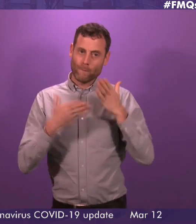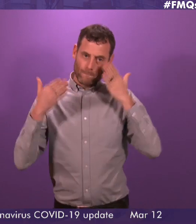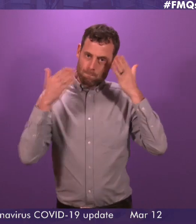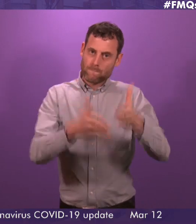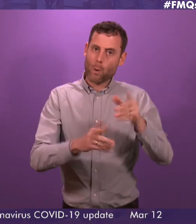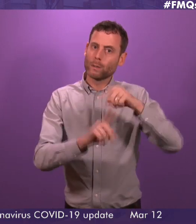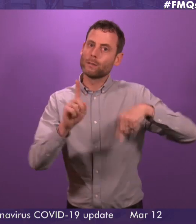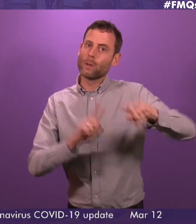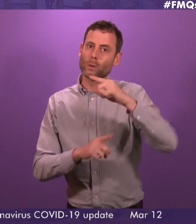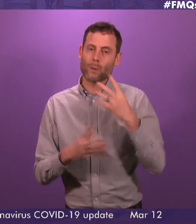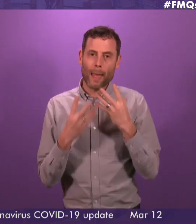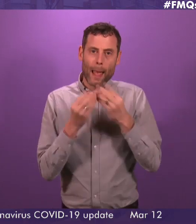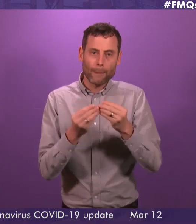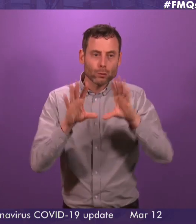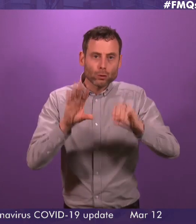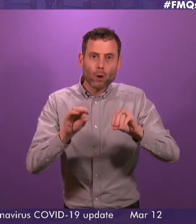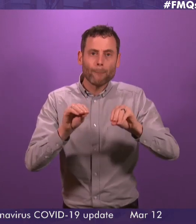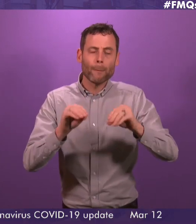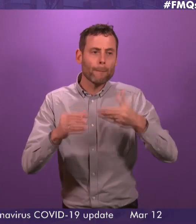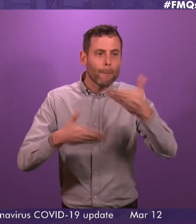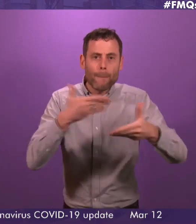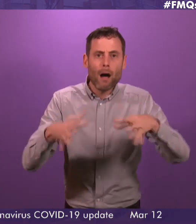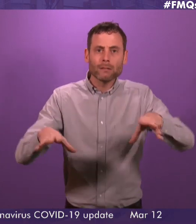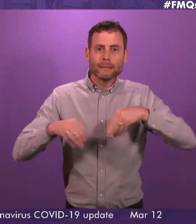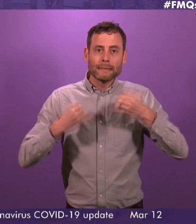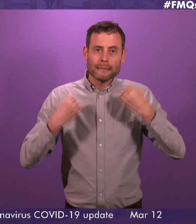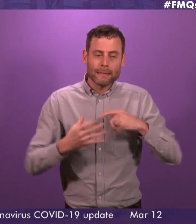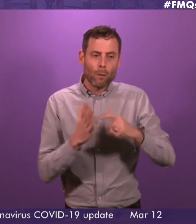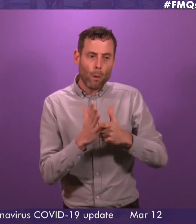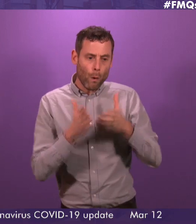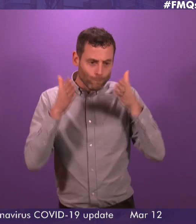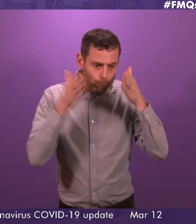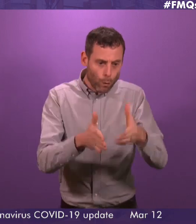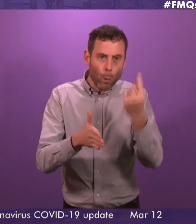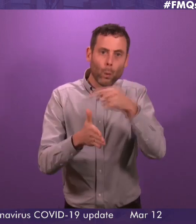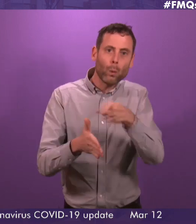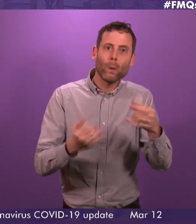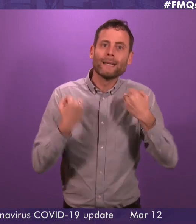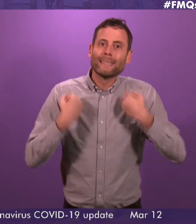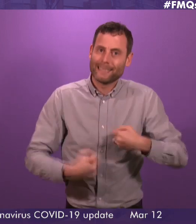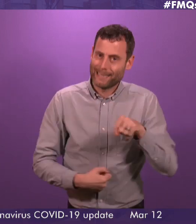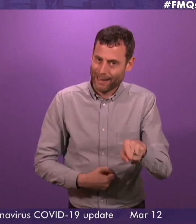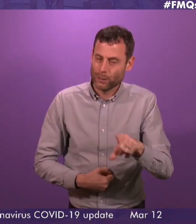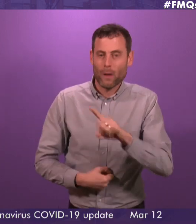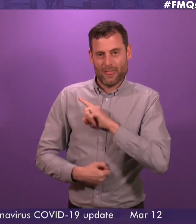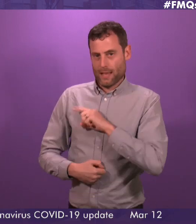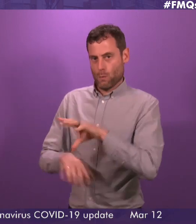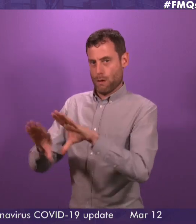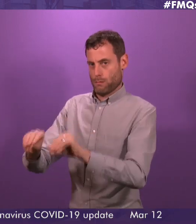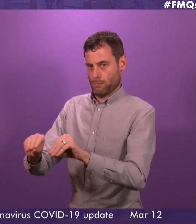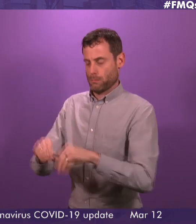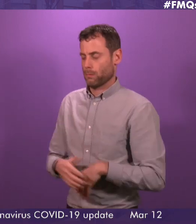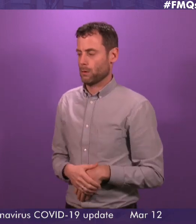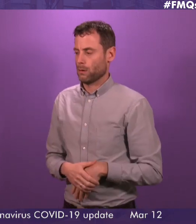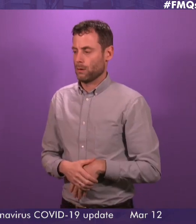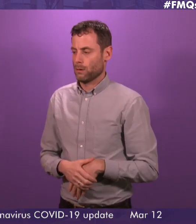us contain the spread and treat those who are ill. The second is in terms of consistency